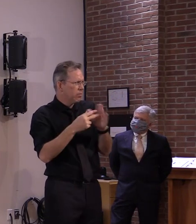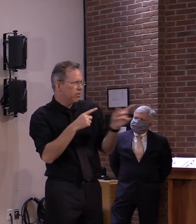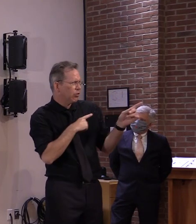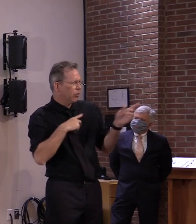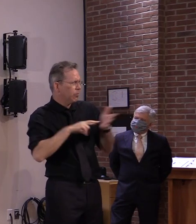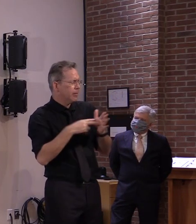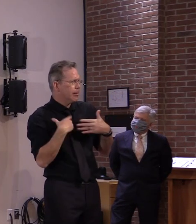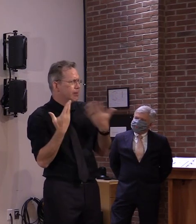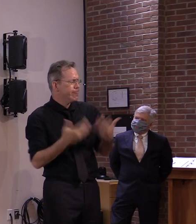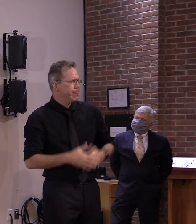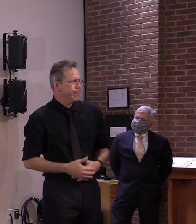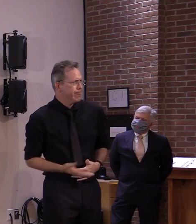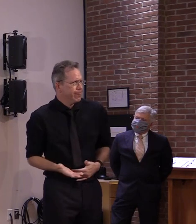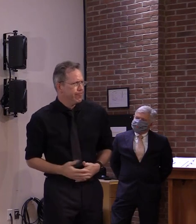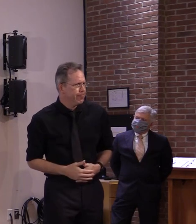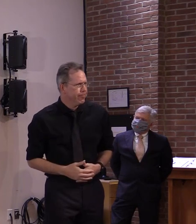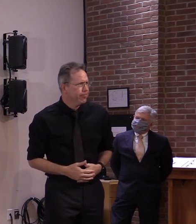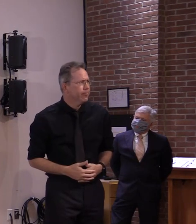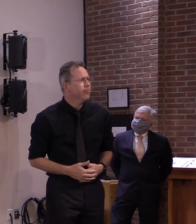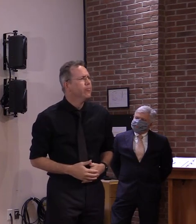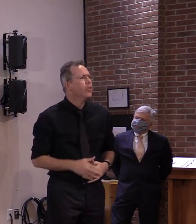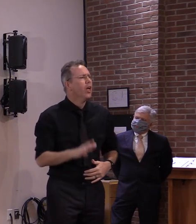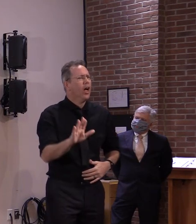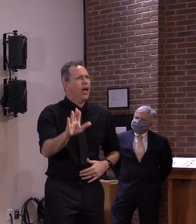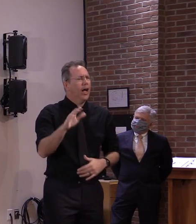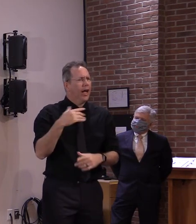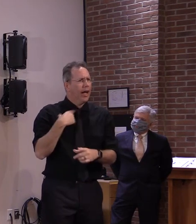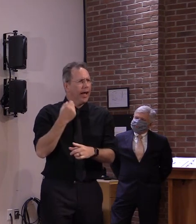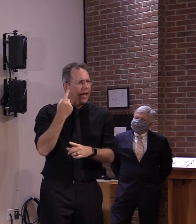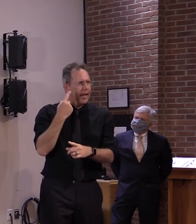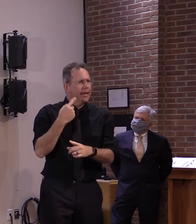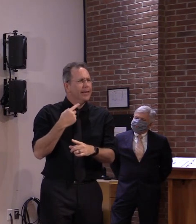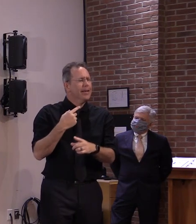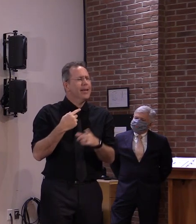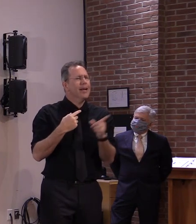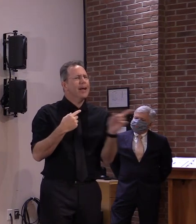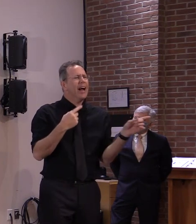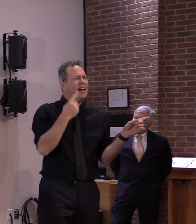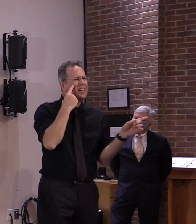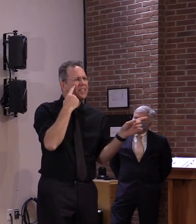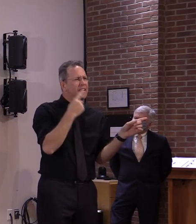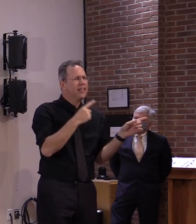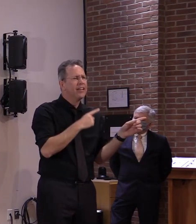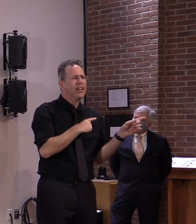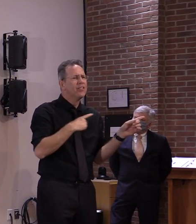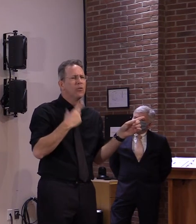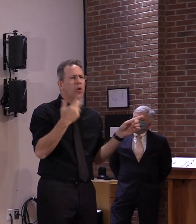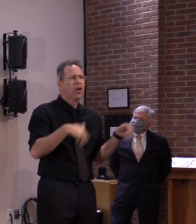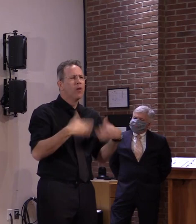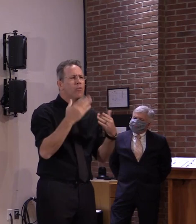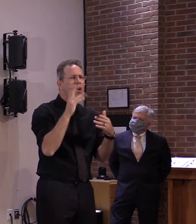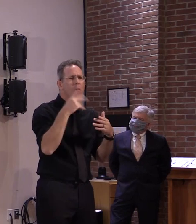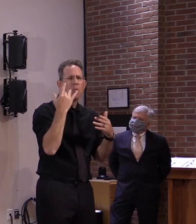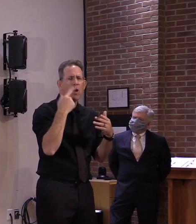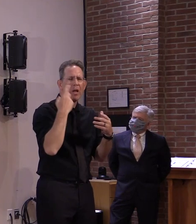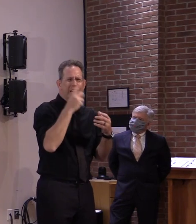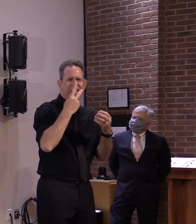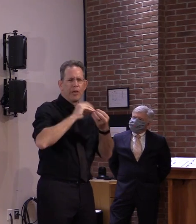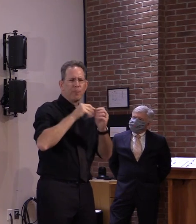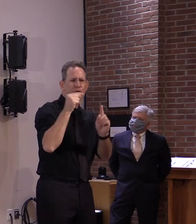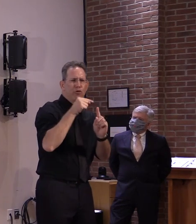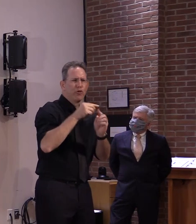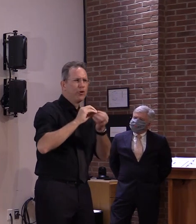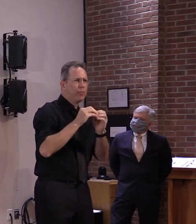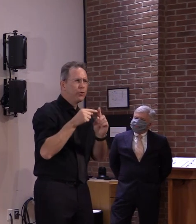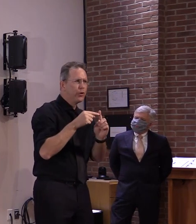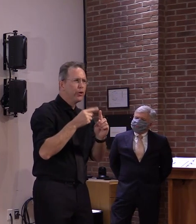I believe he was suggesting that the reason the number of the cases is not listed is